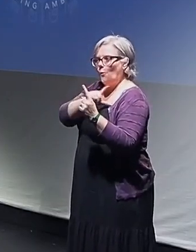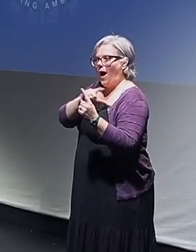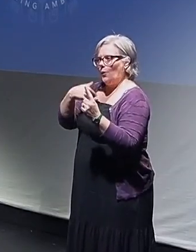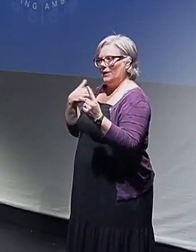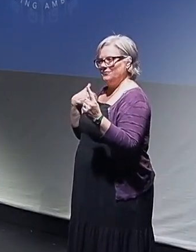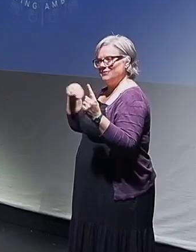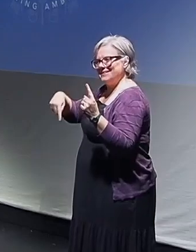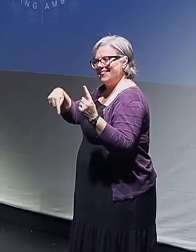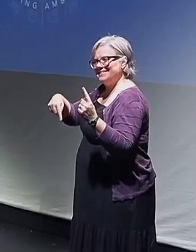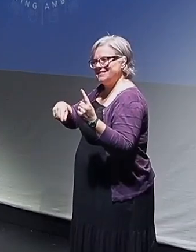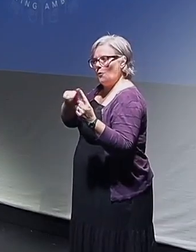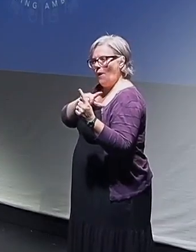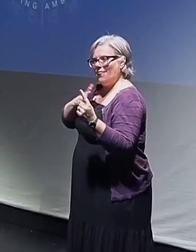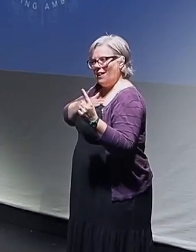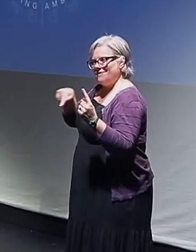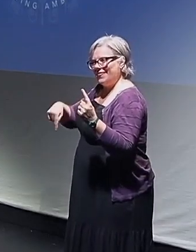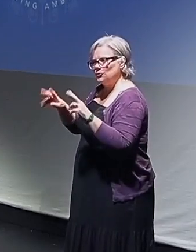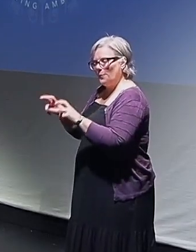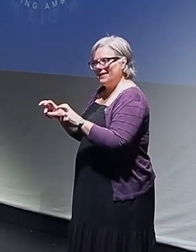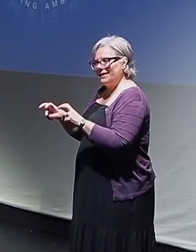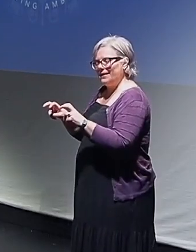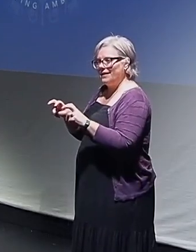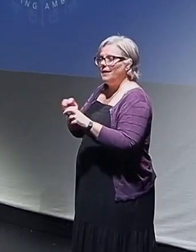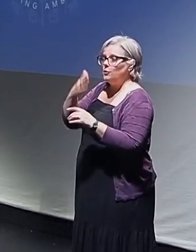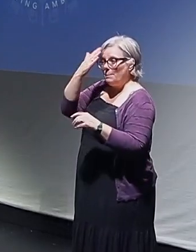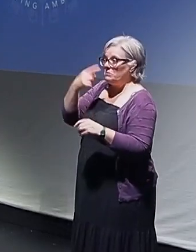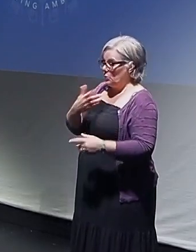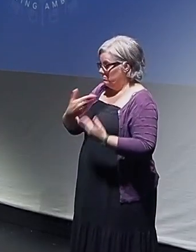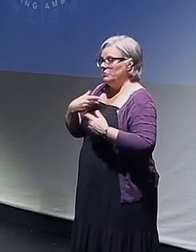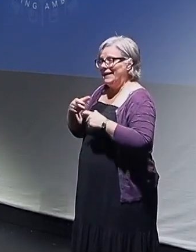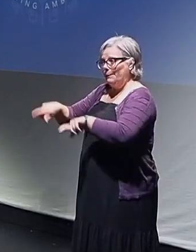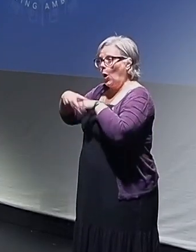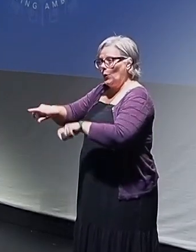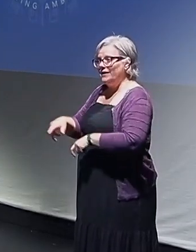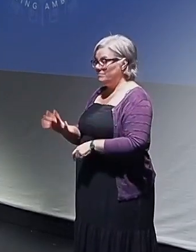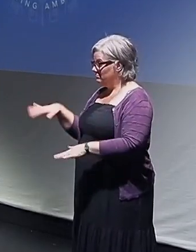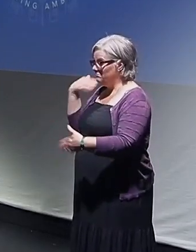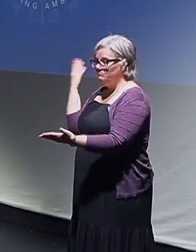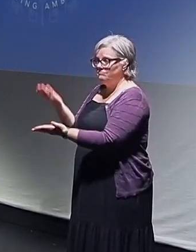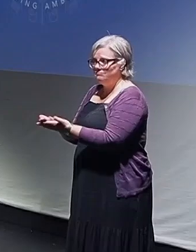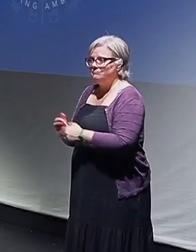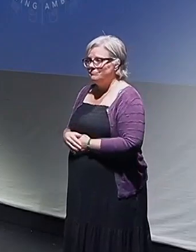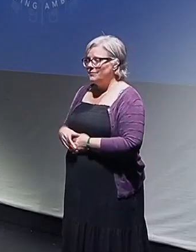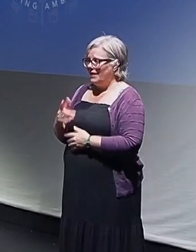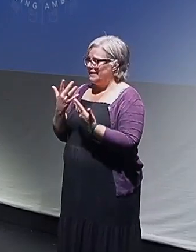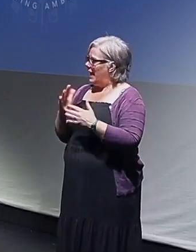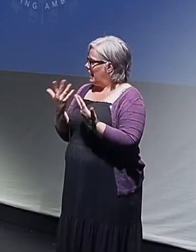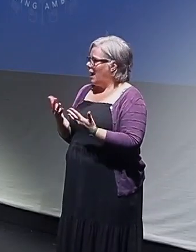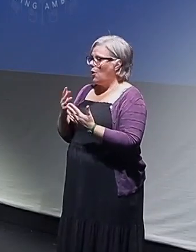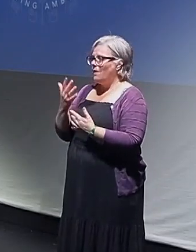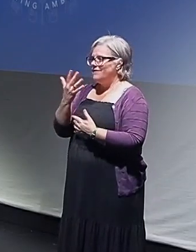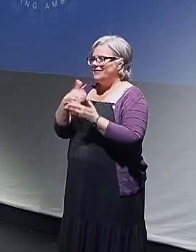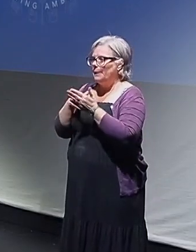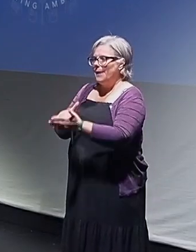were in, why we loved it so much. And they said, "You should keep doing this." And we did. and it's had over like nearly 15